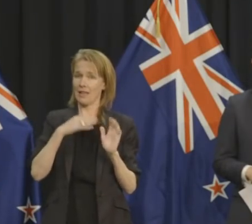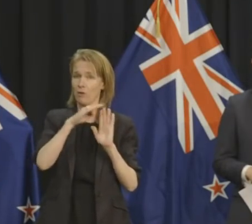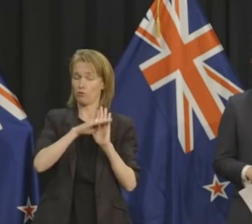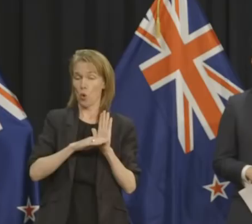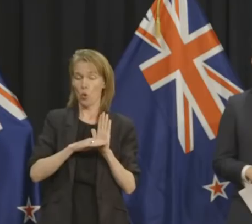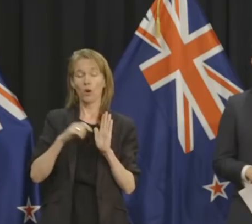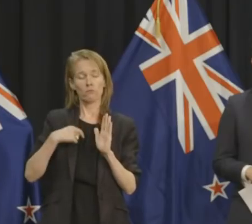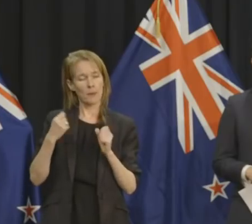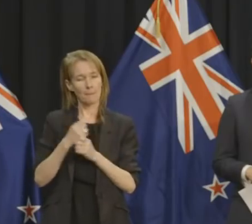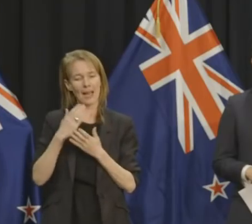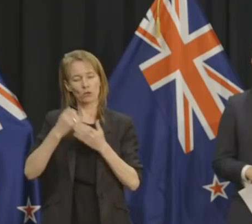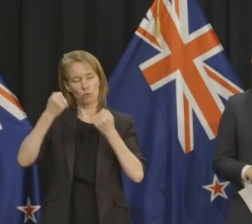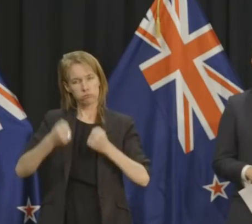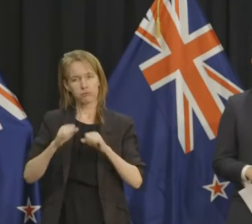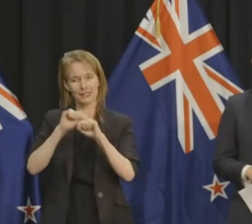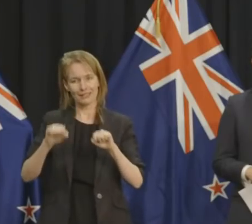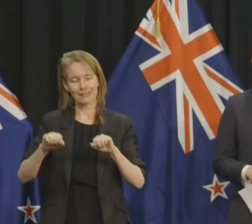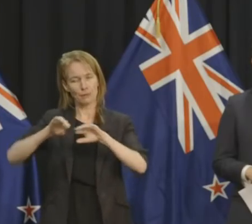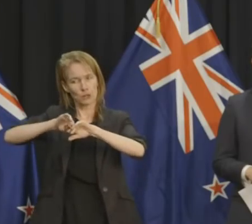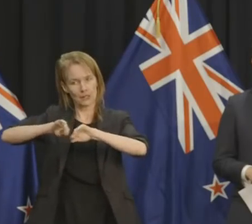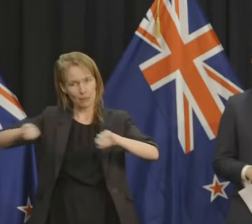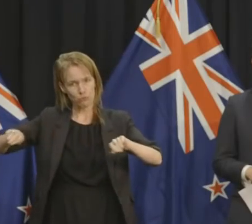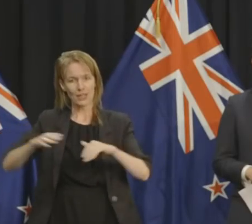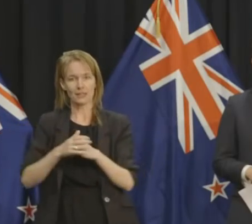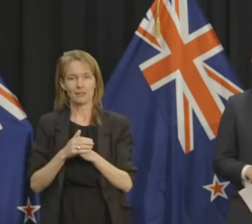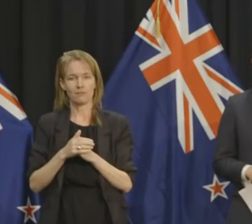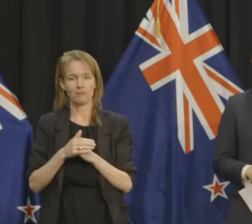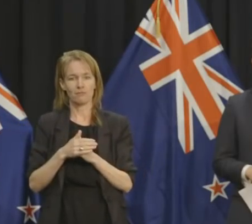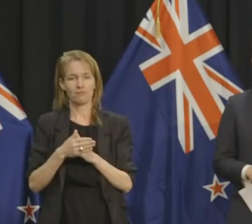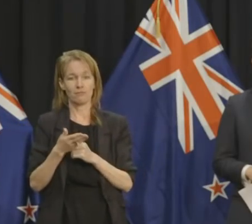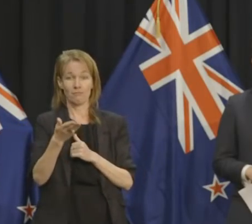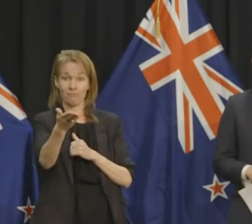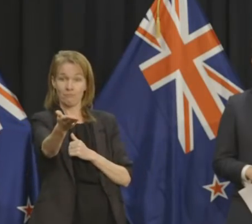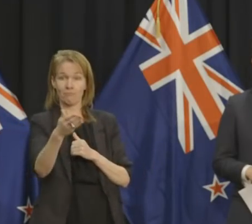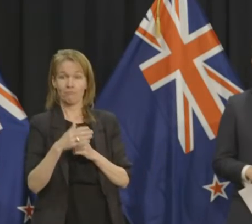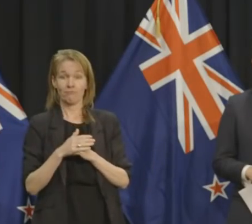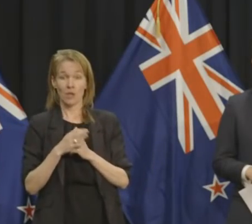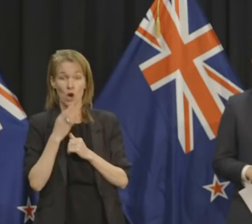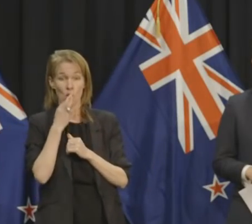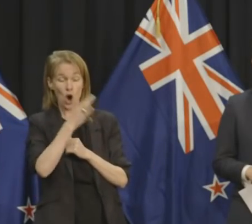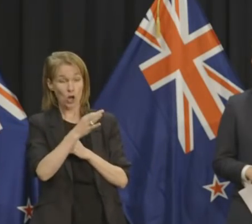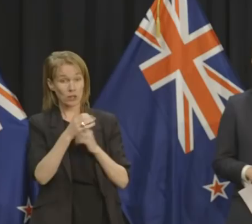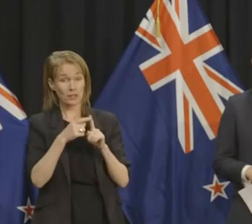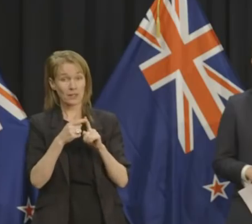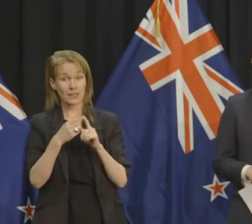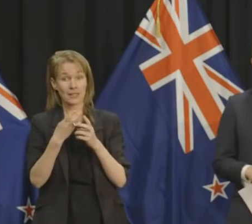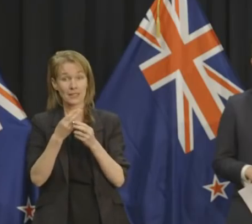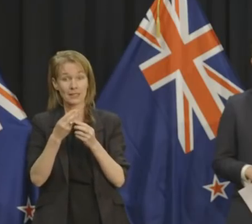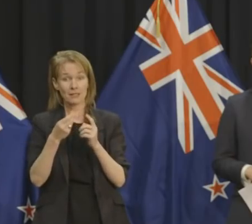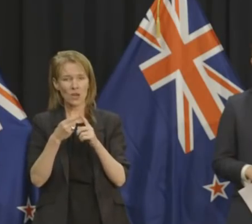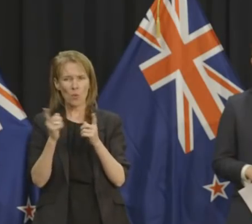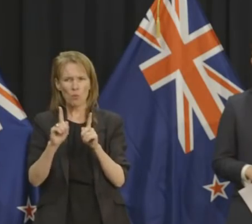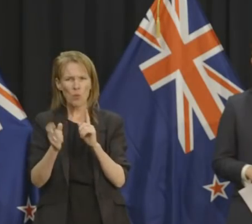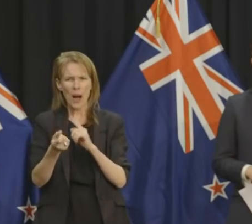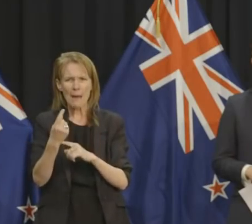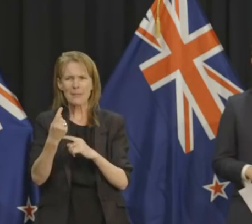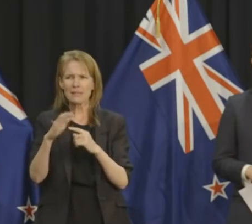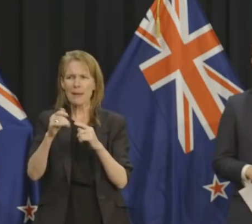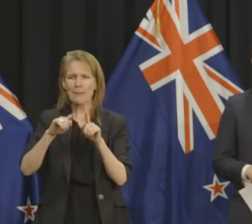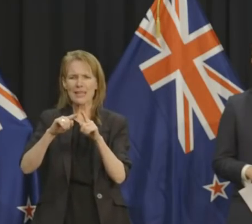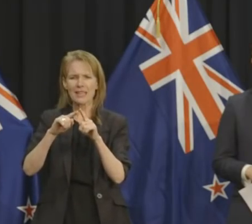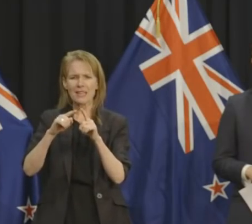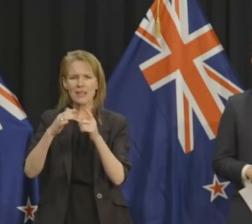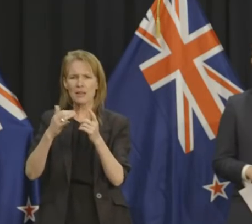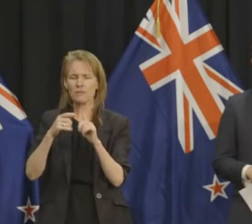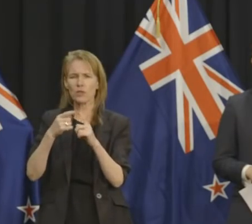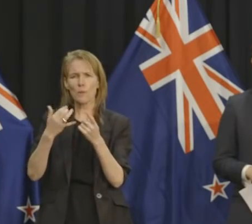risk to those residents for COVID-19. The language barrier issue. Are there people to interpret different